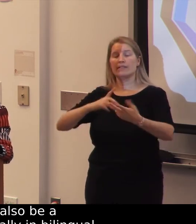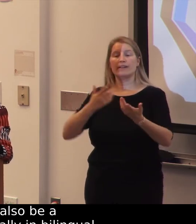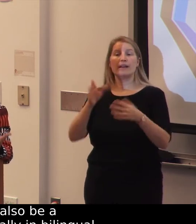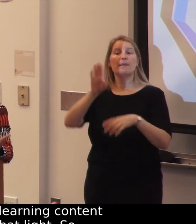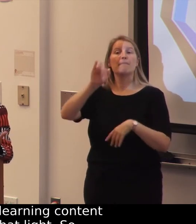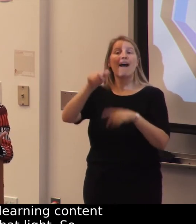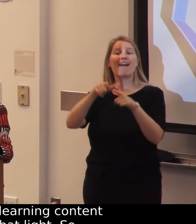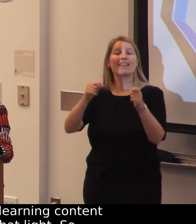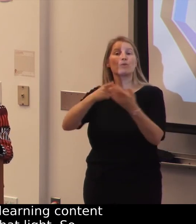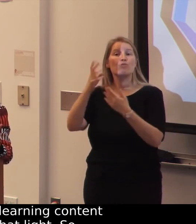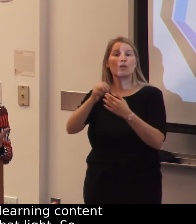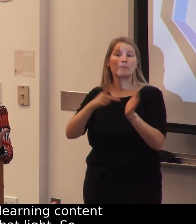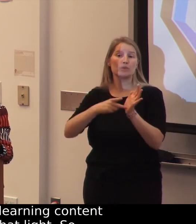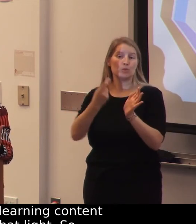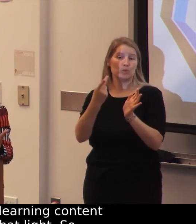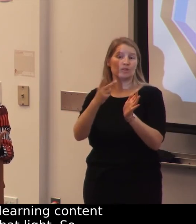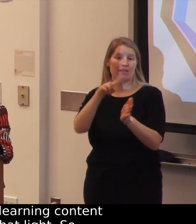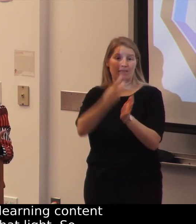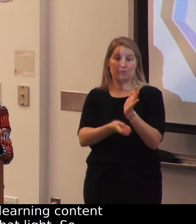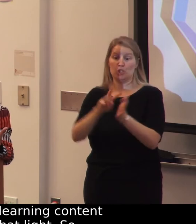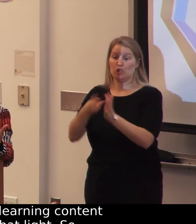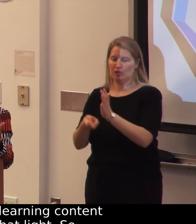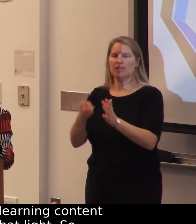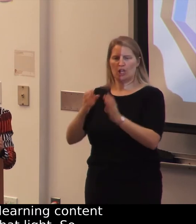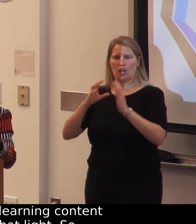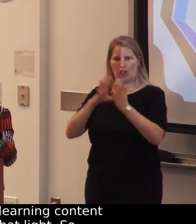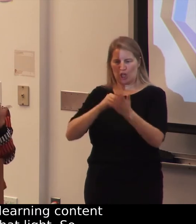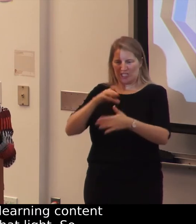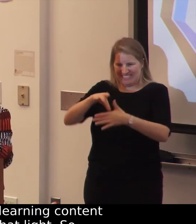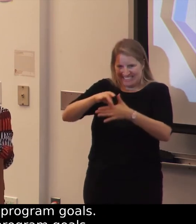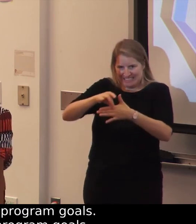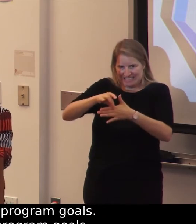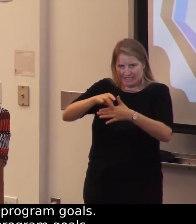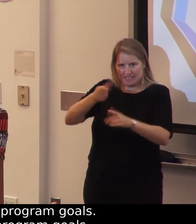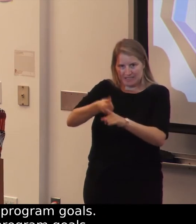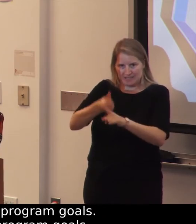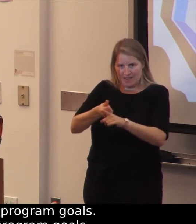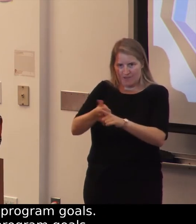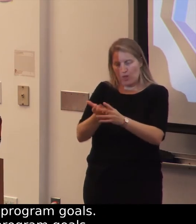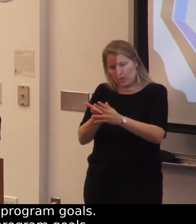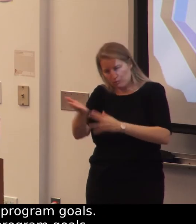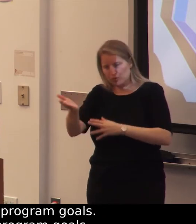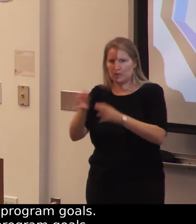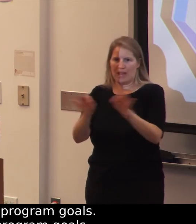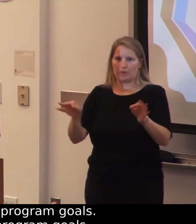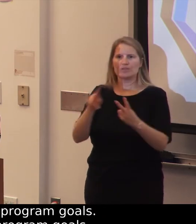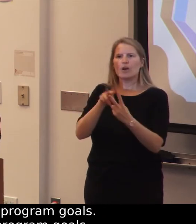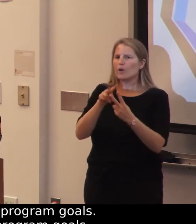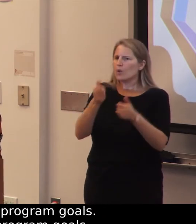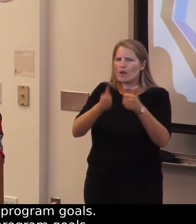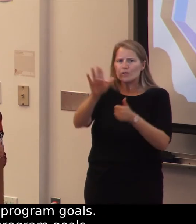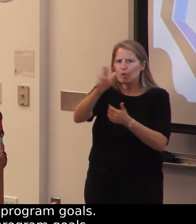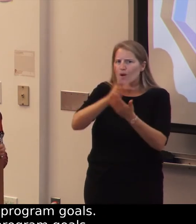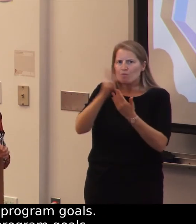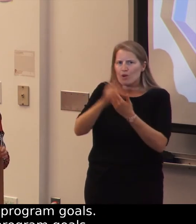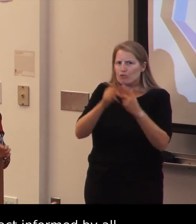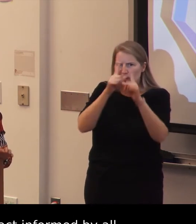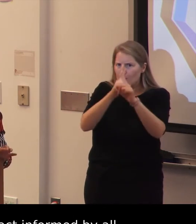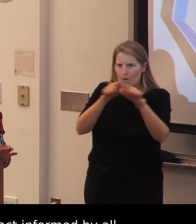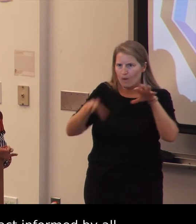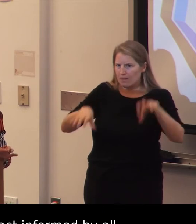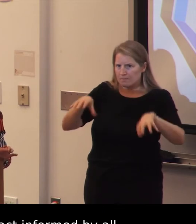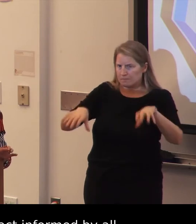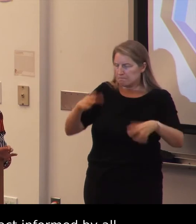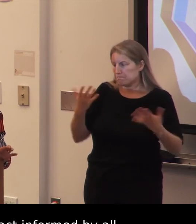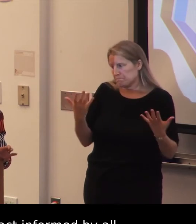bilingual programs, dual immersion programs, to learning content through that language. So those are some examples of program goals. Okay? But those program goals, I'm going